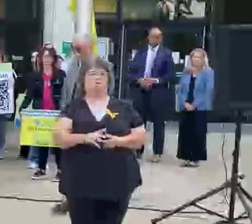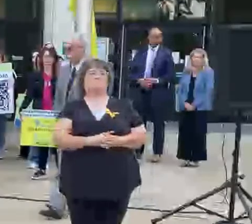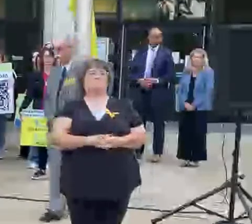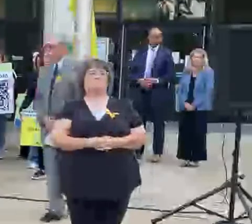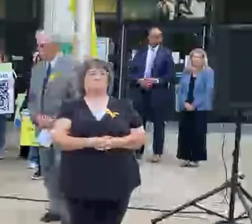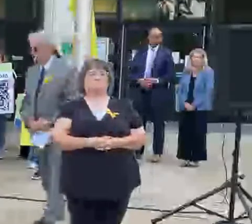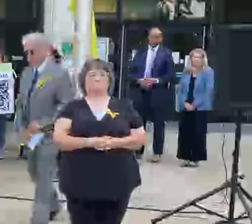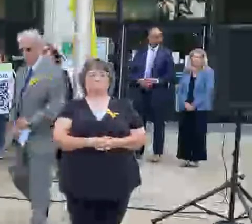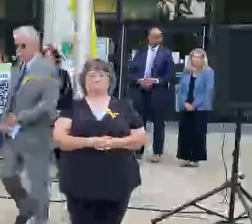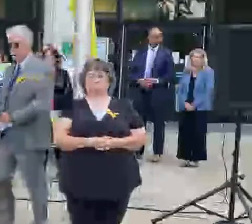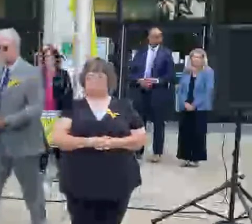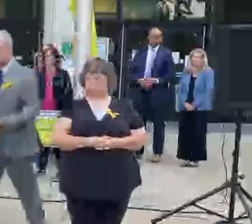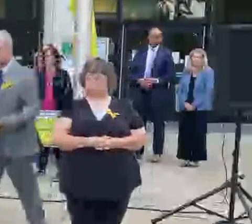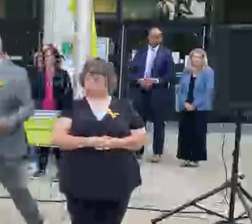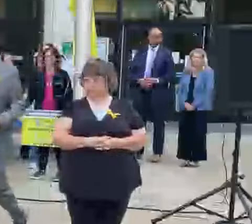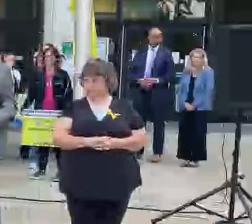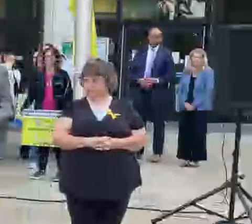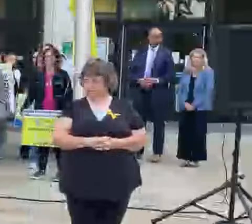Mark. Thank